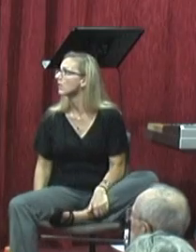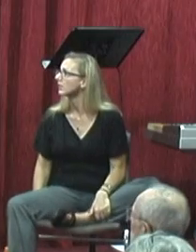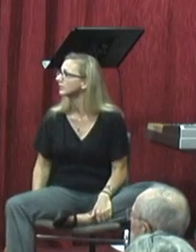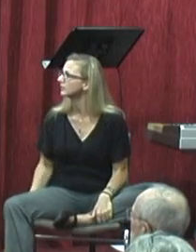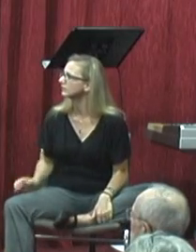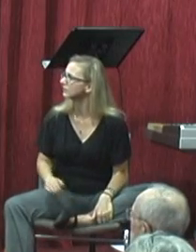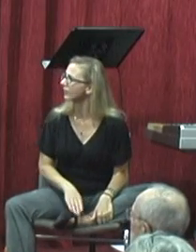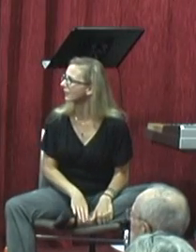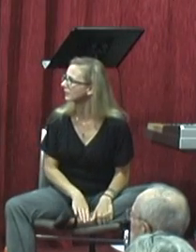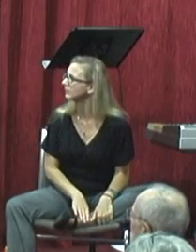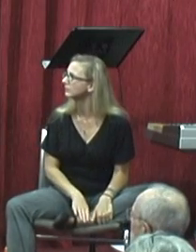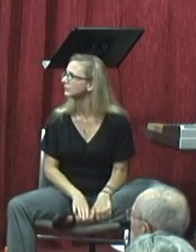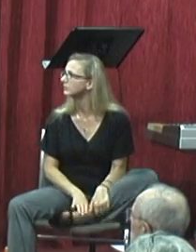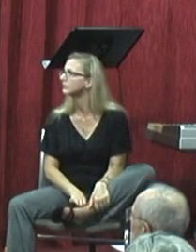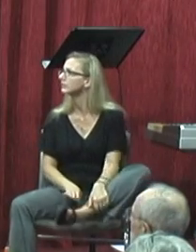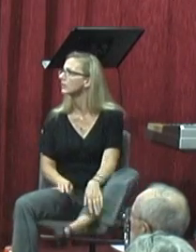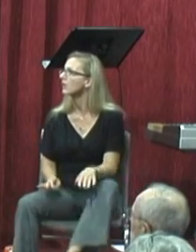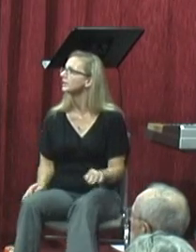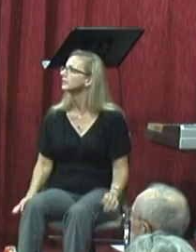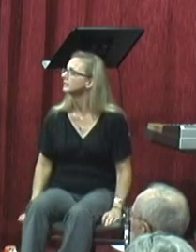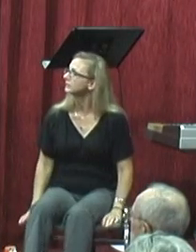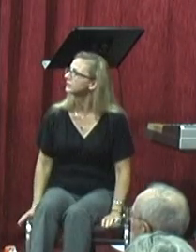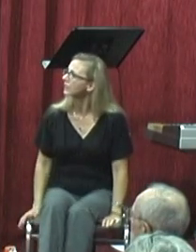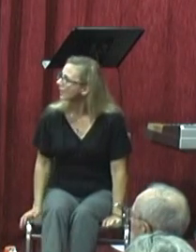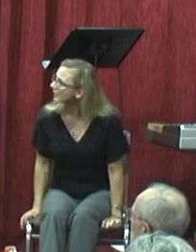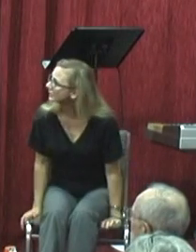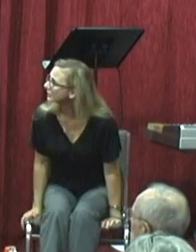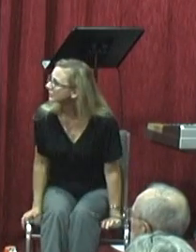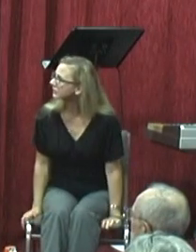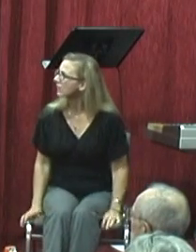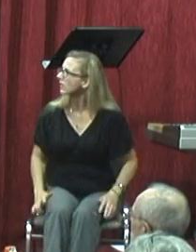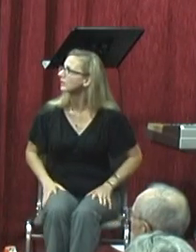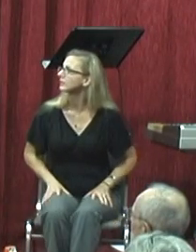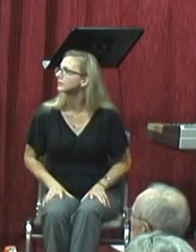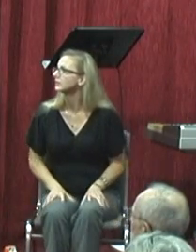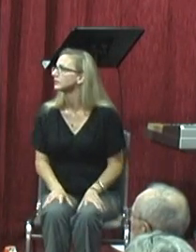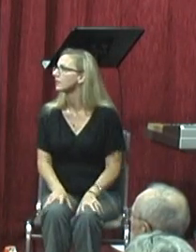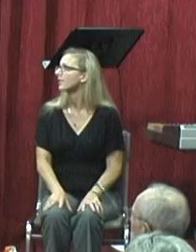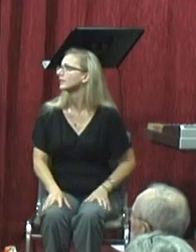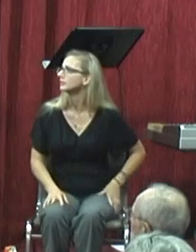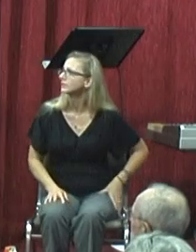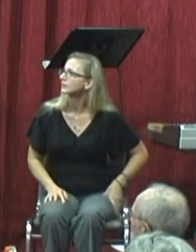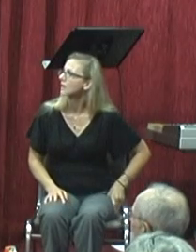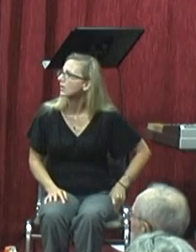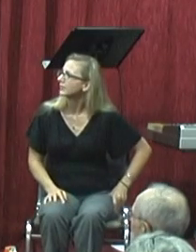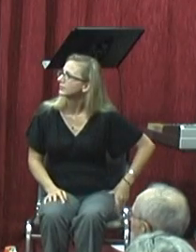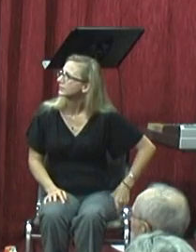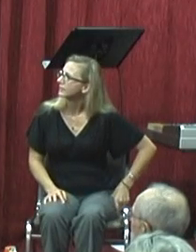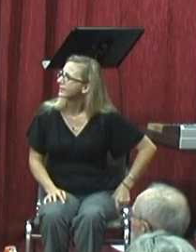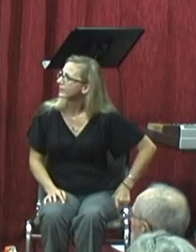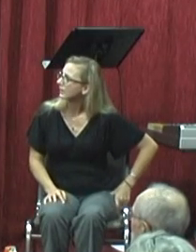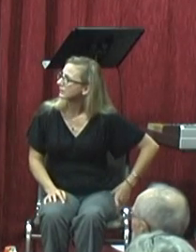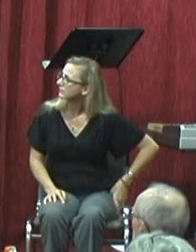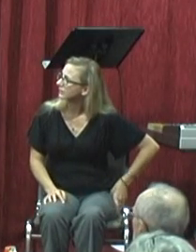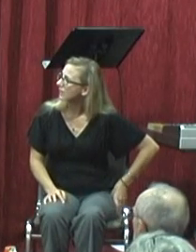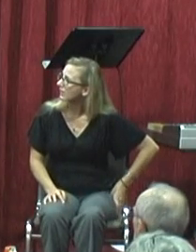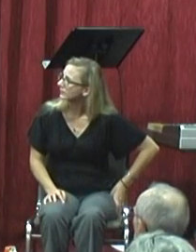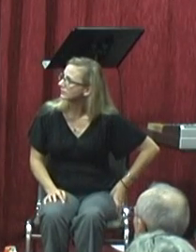that always in every way you will have all you need and be able to provide abundantly for every good